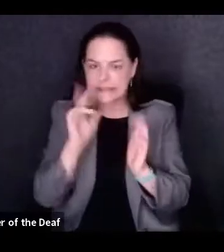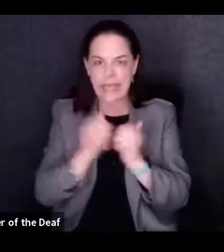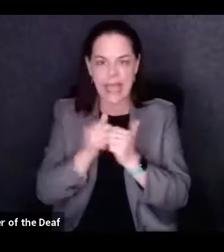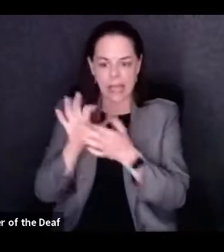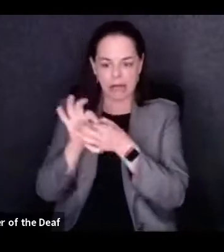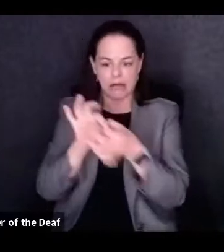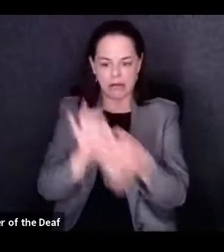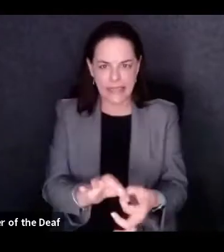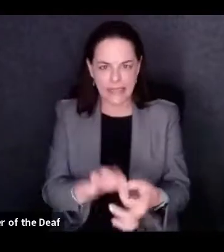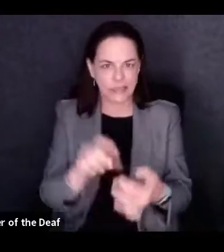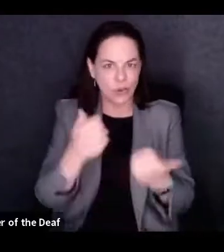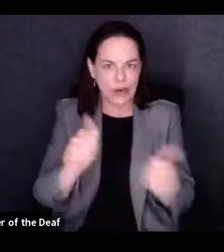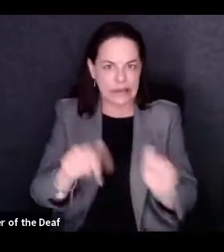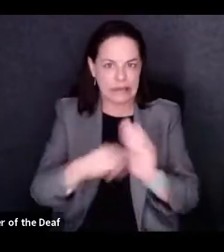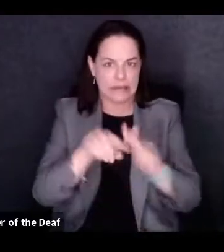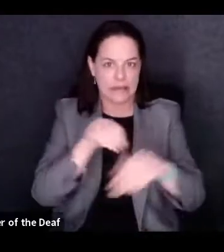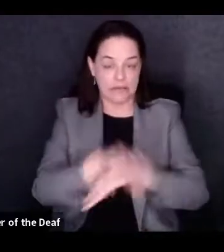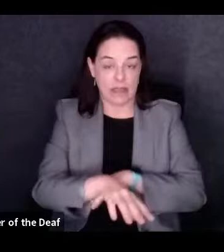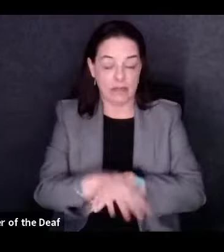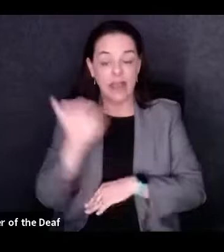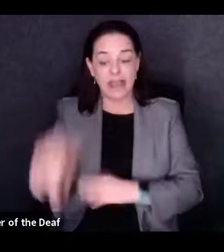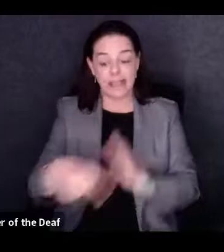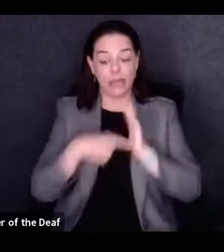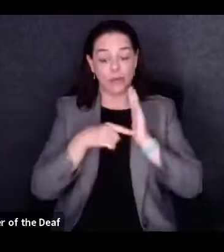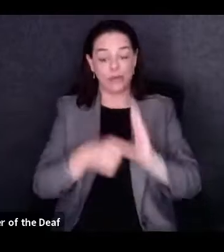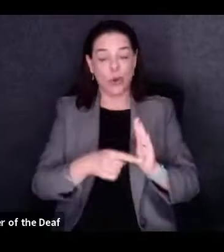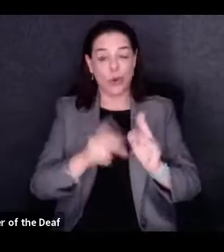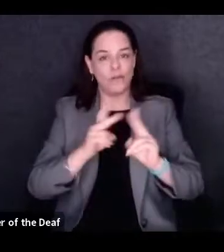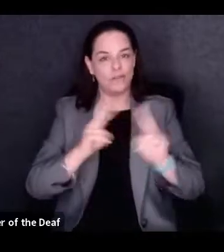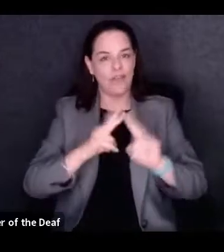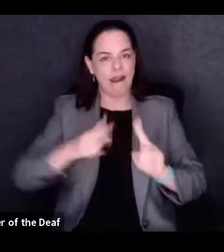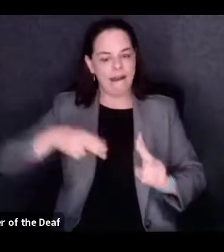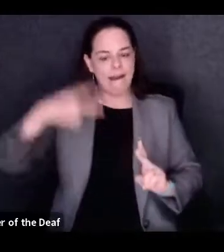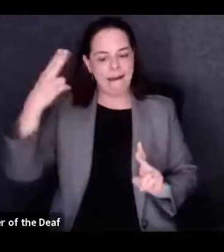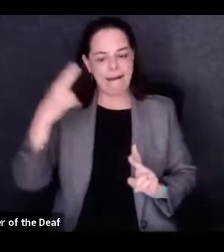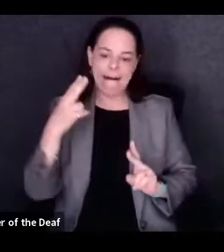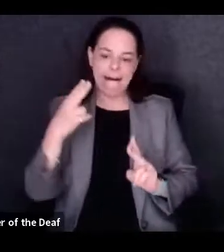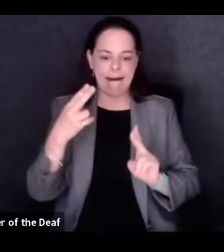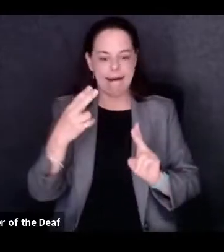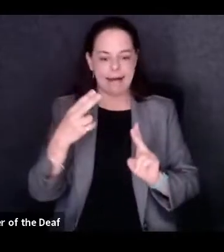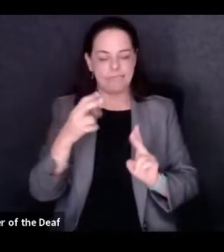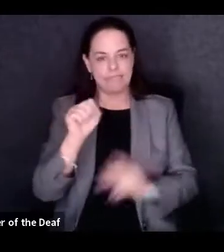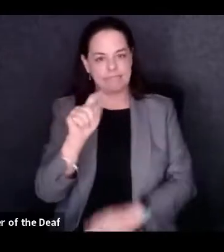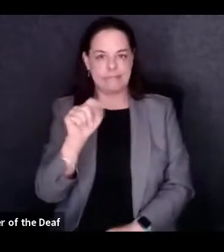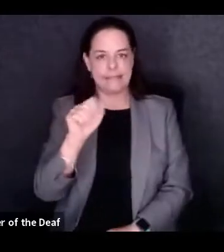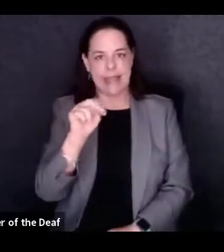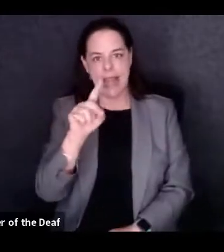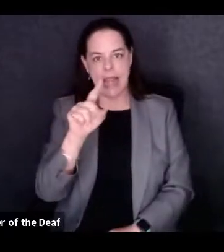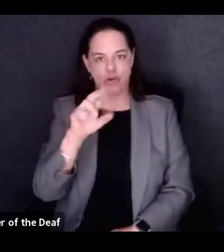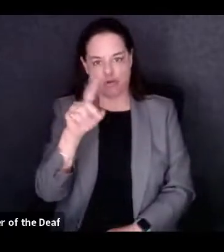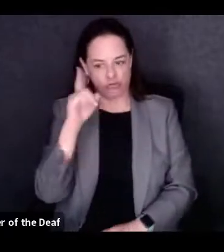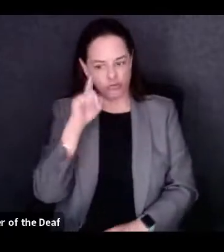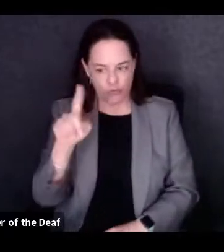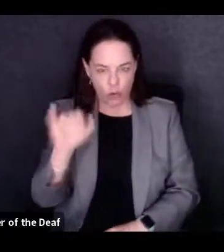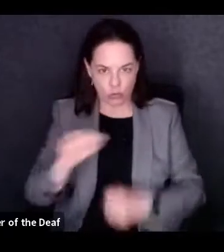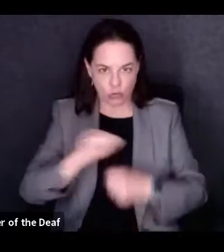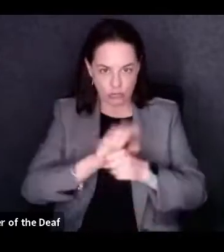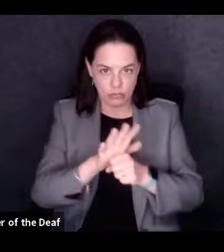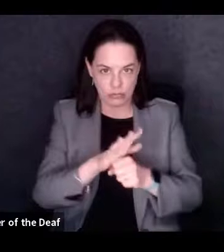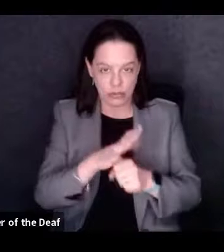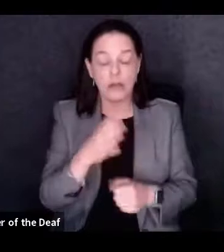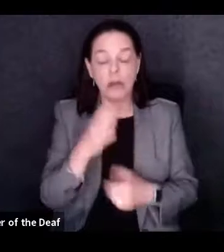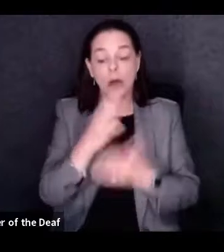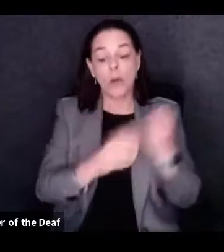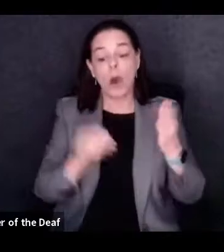It just demonstrates the incredibly high standards that we have. As a part of the safety standards, the FDA